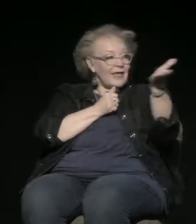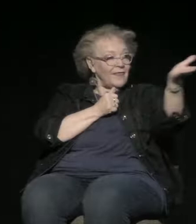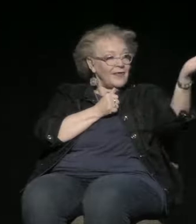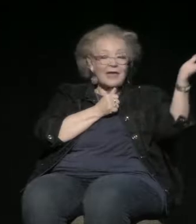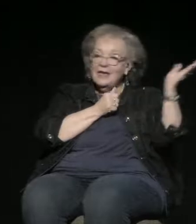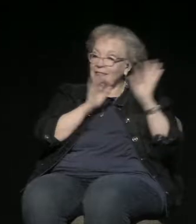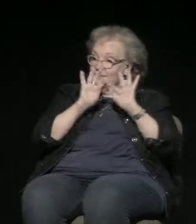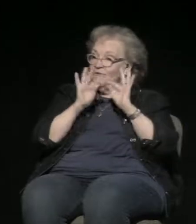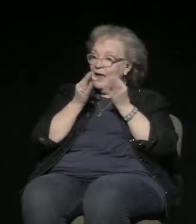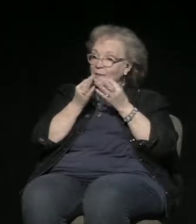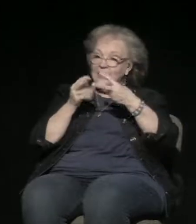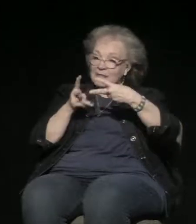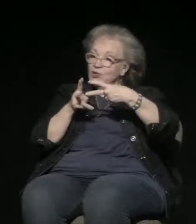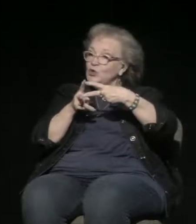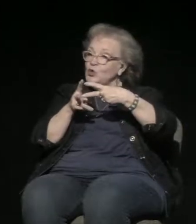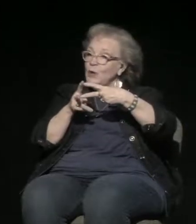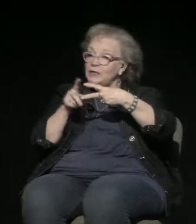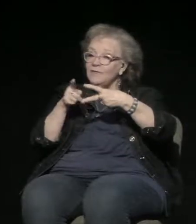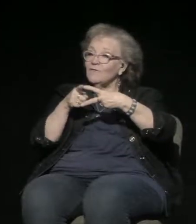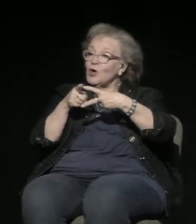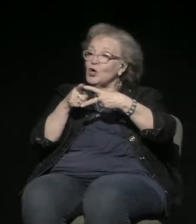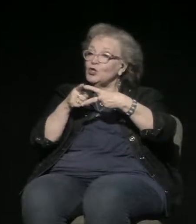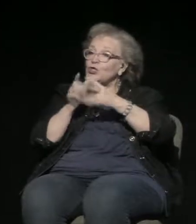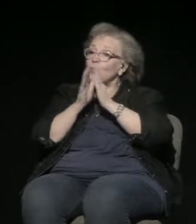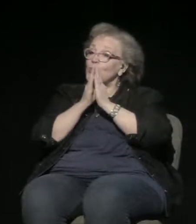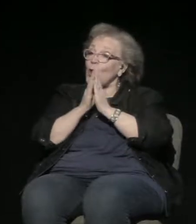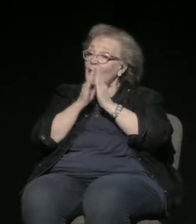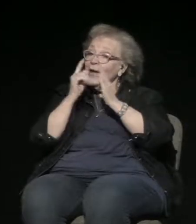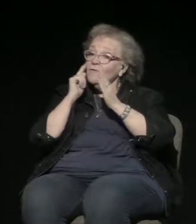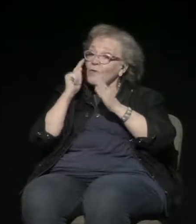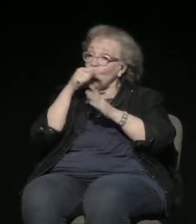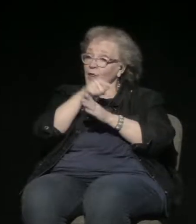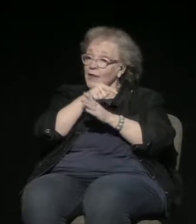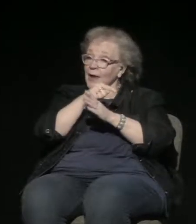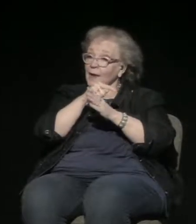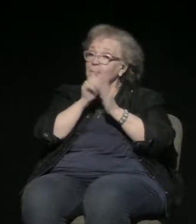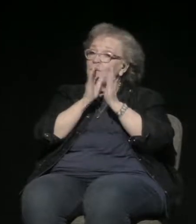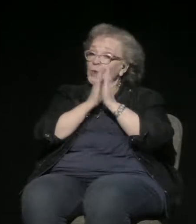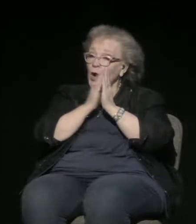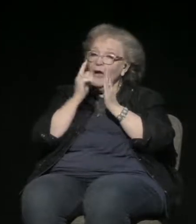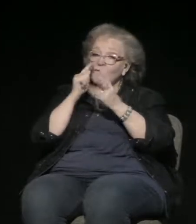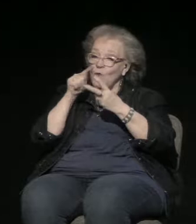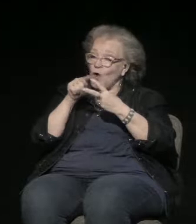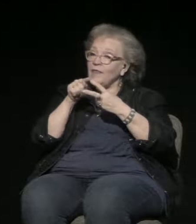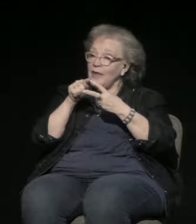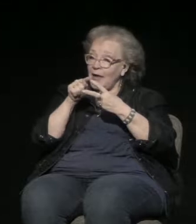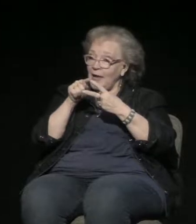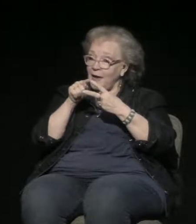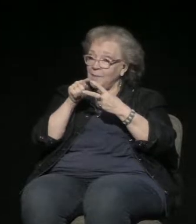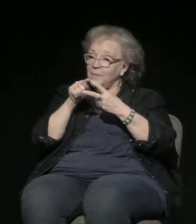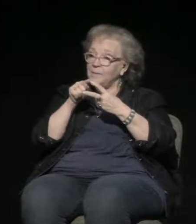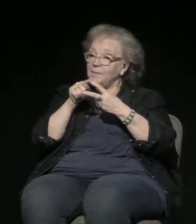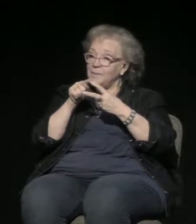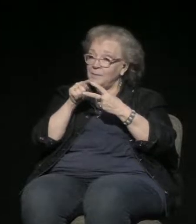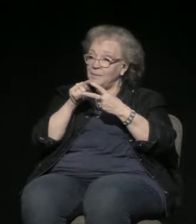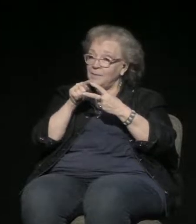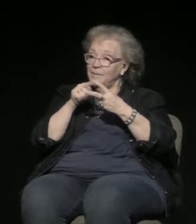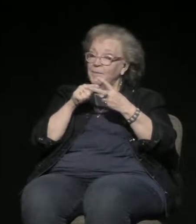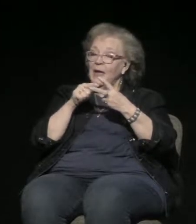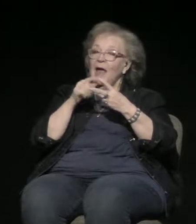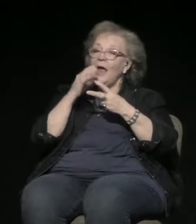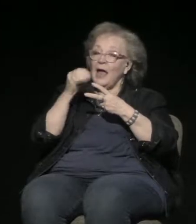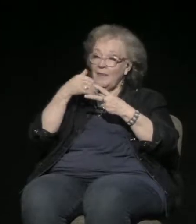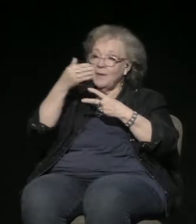In at least two ways And the first one Will be praying for them Committing to pray for them Snap a picture of that Pray for them over the coming weeks